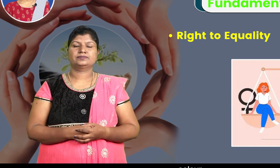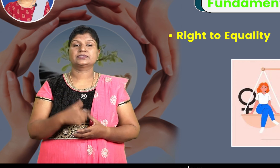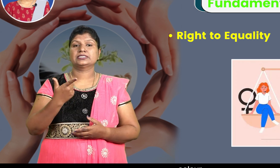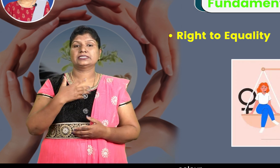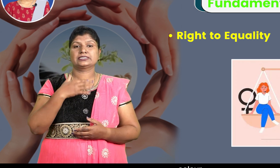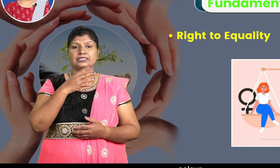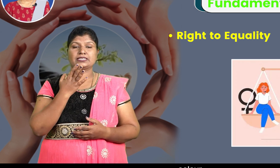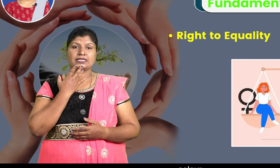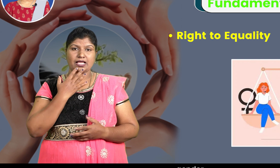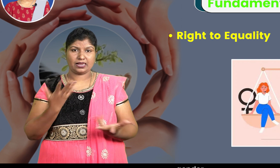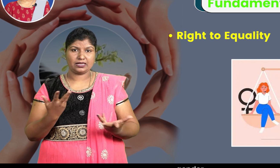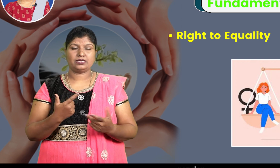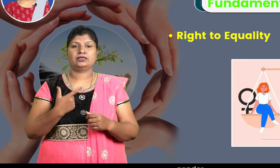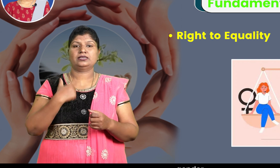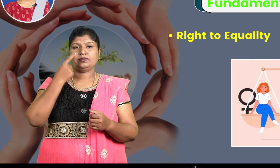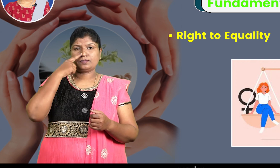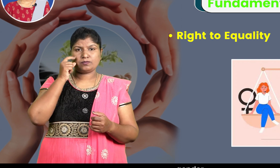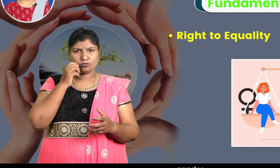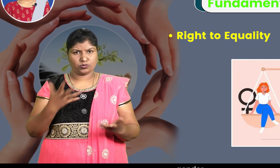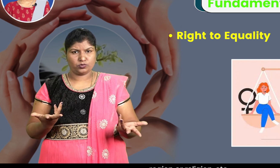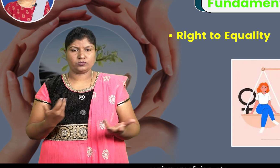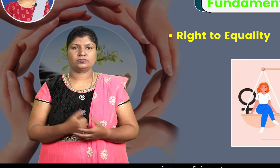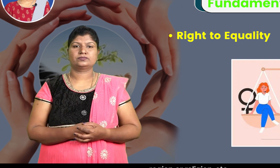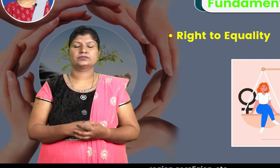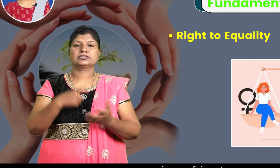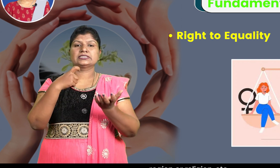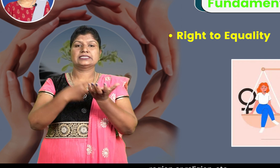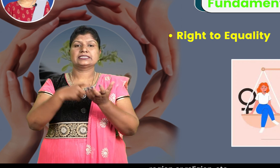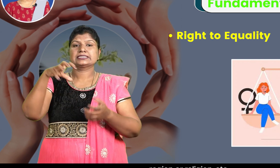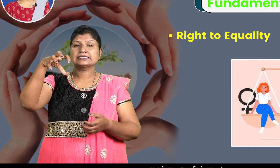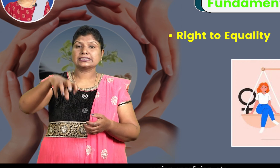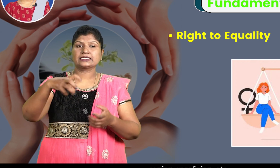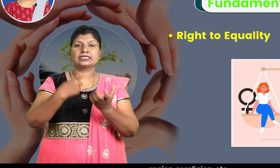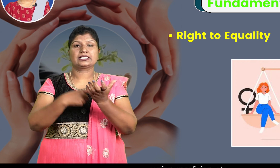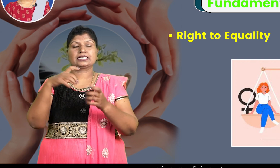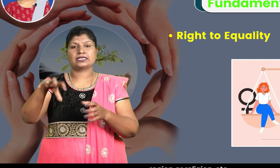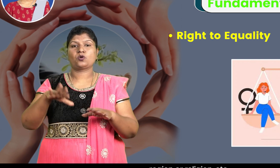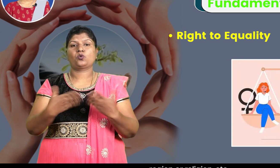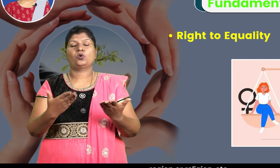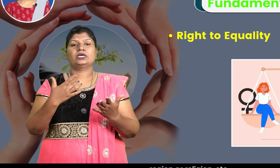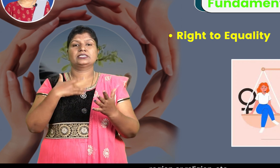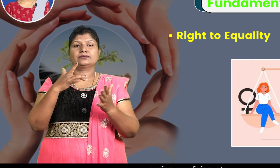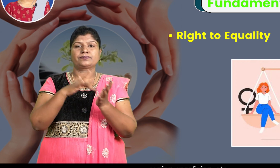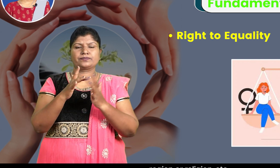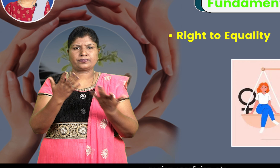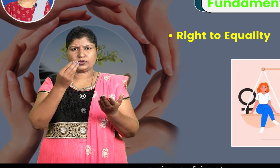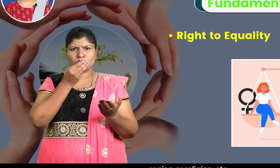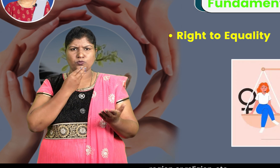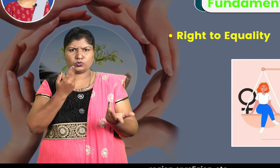color, gender, region or religion,